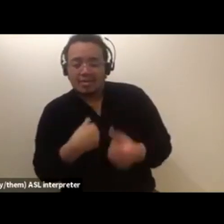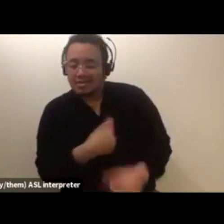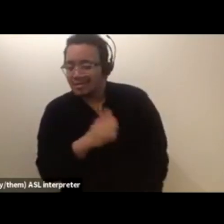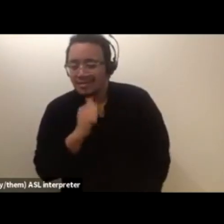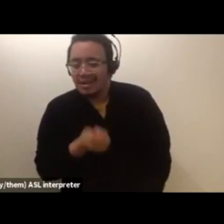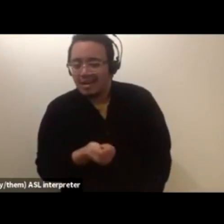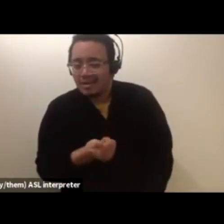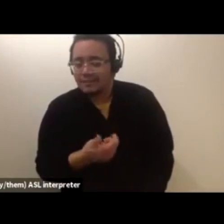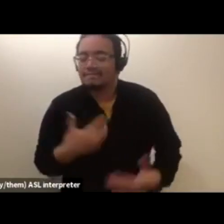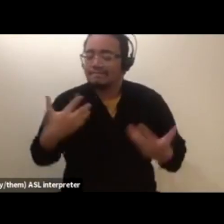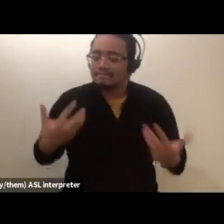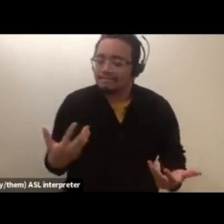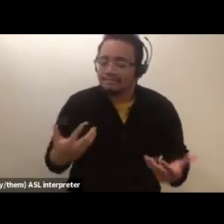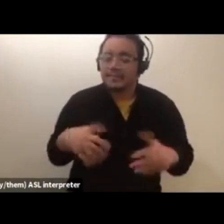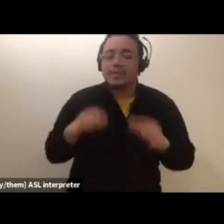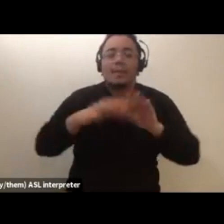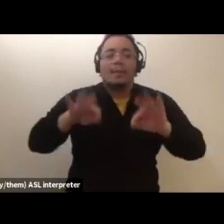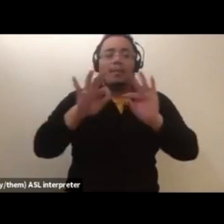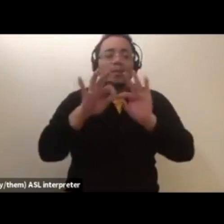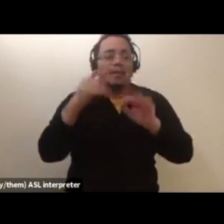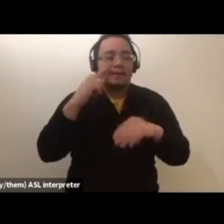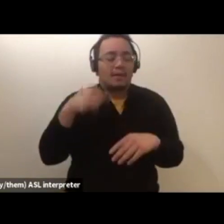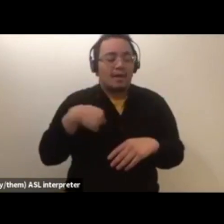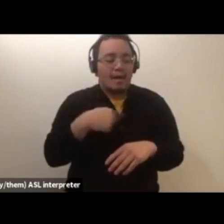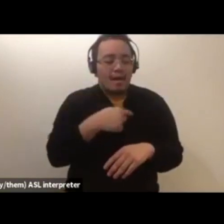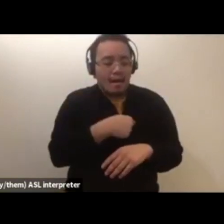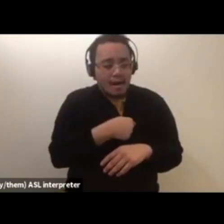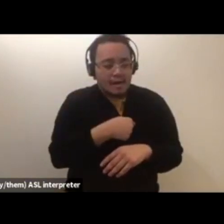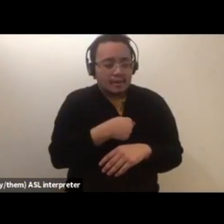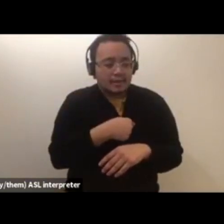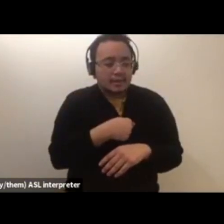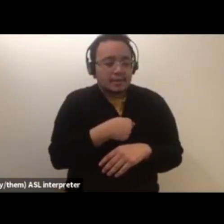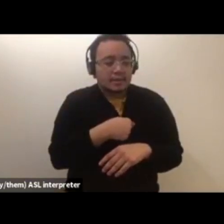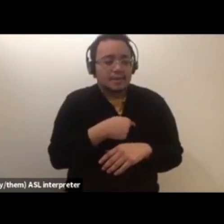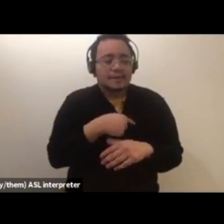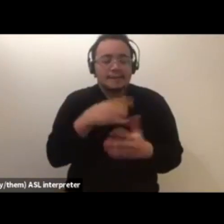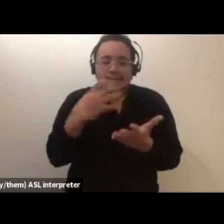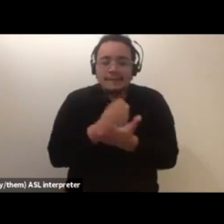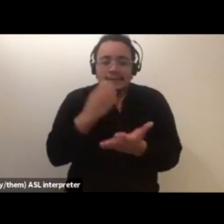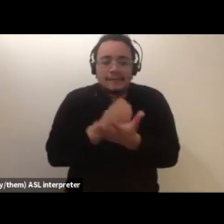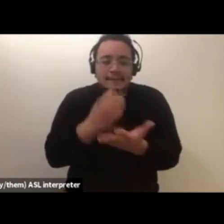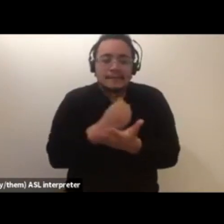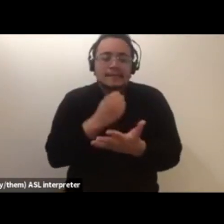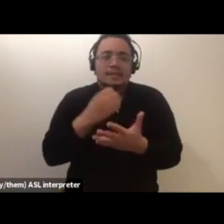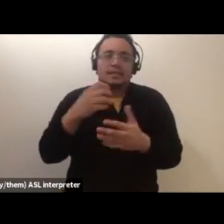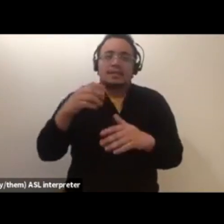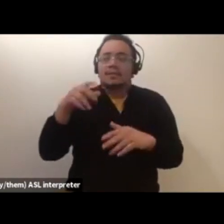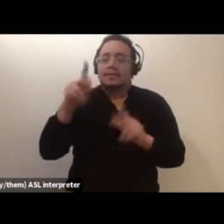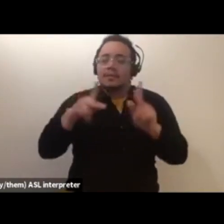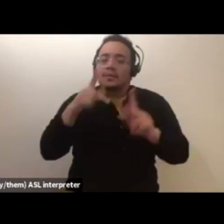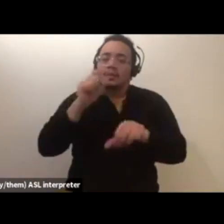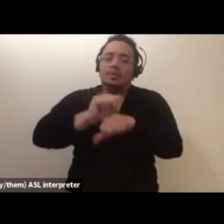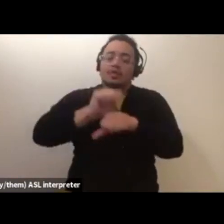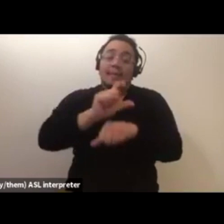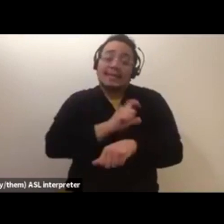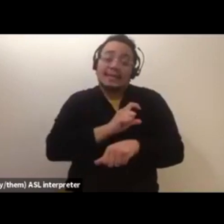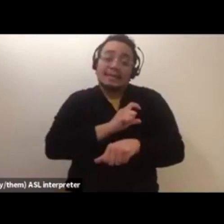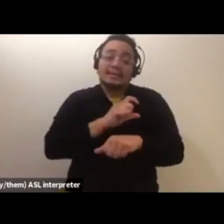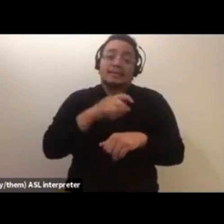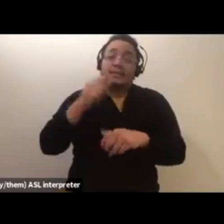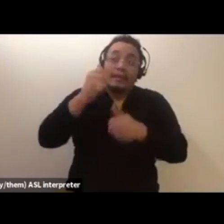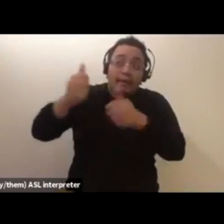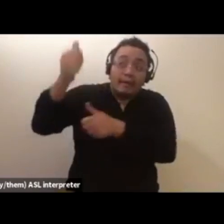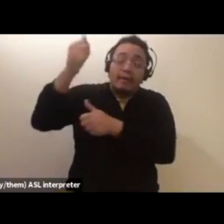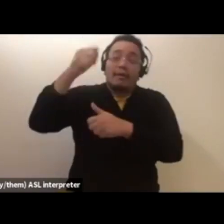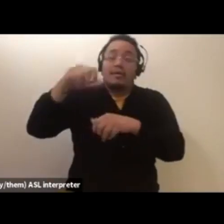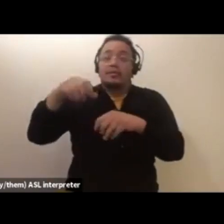find those candidates, those people that are in the police systems, the justice systems that we can, you know, work with, which is